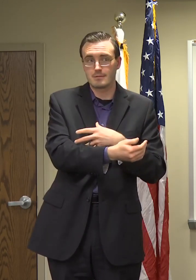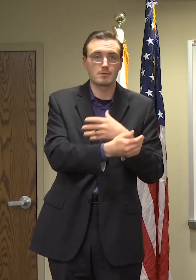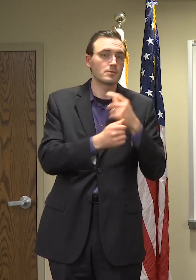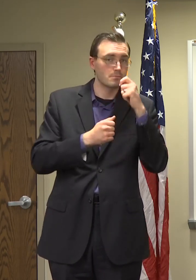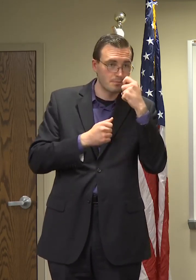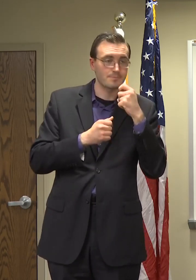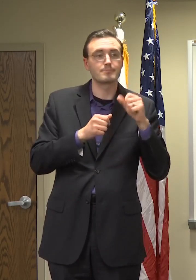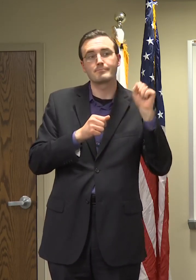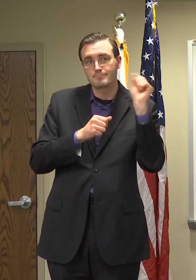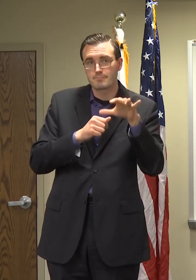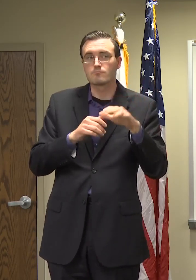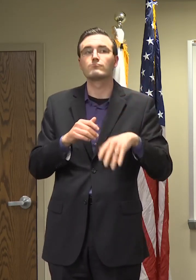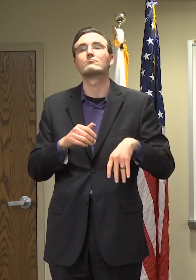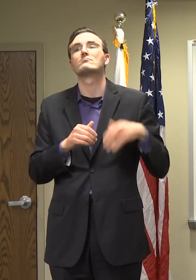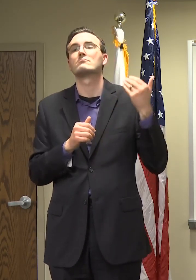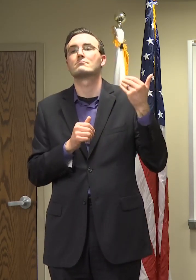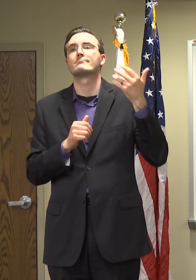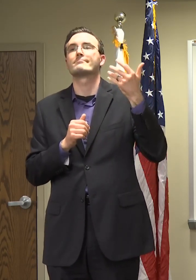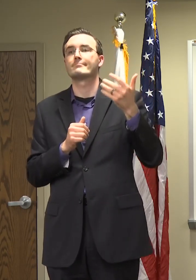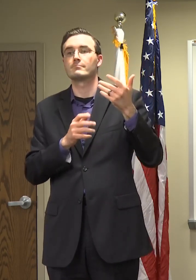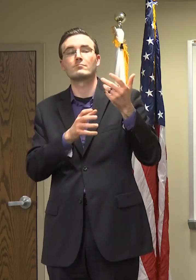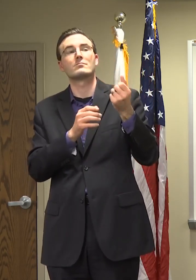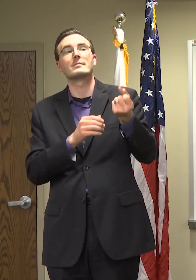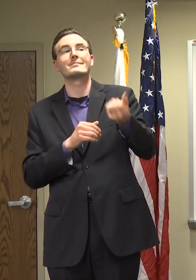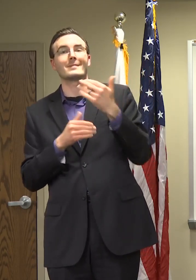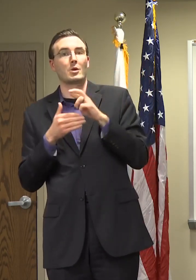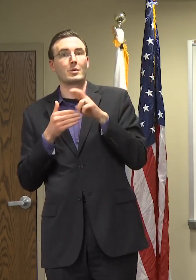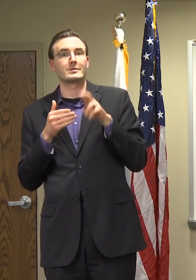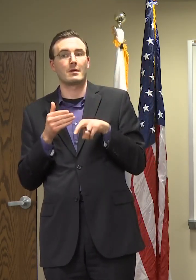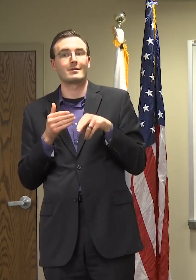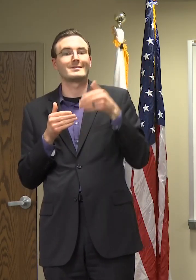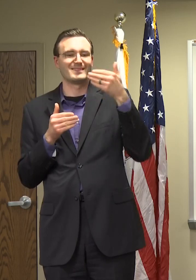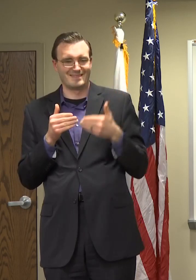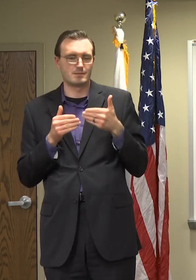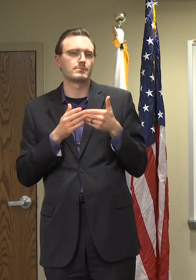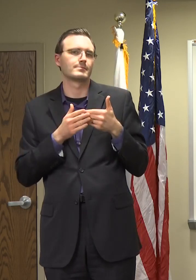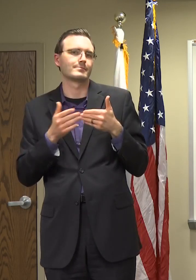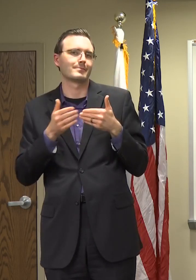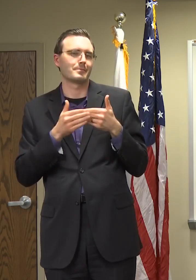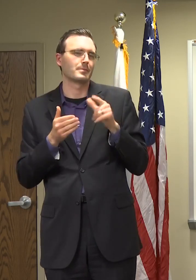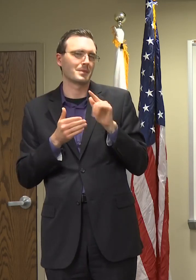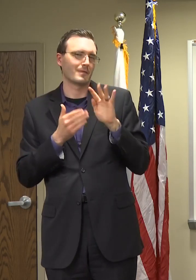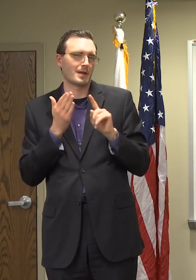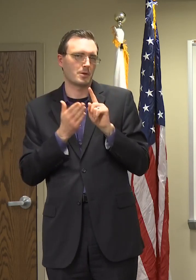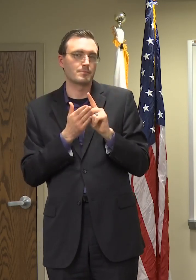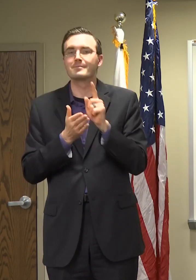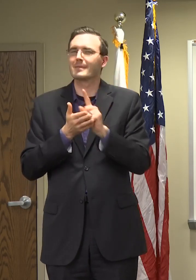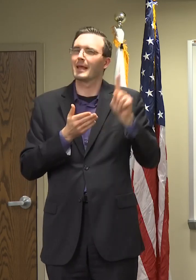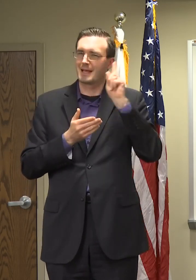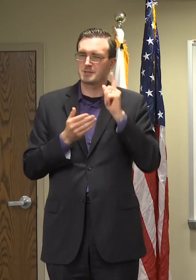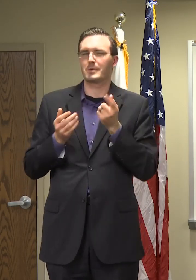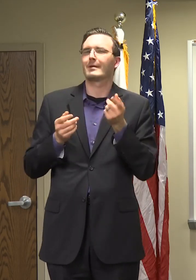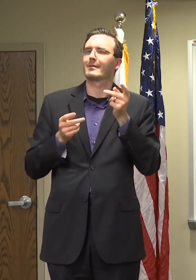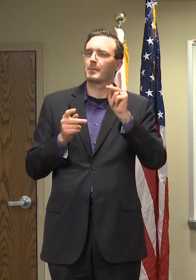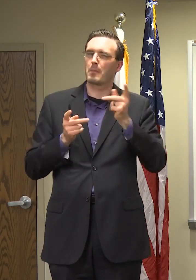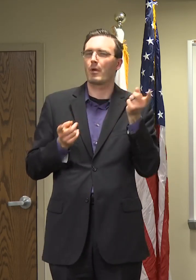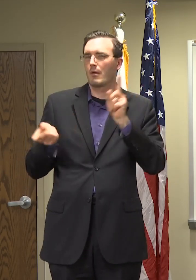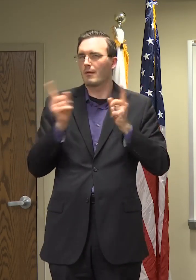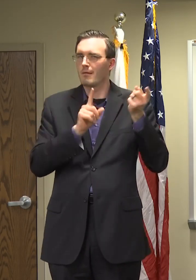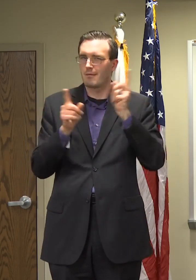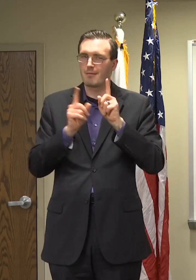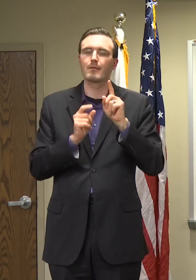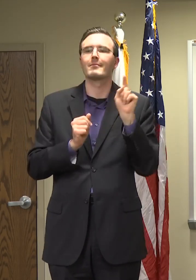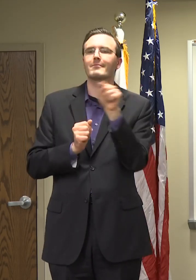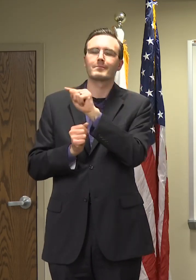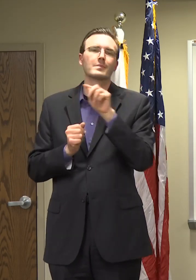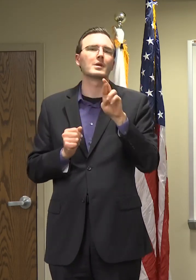we begin that within 24 hours. And last week, we introduced you to the Medical Reserve Corps. That includes medical students and volunteers,